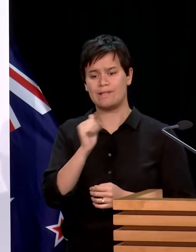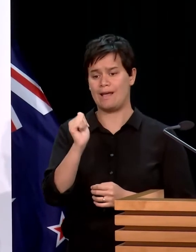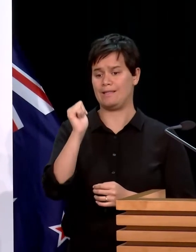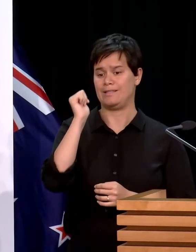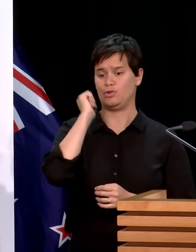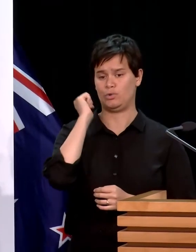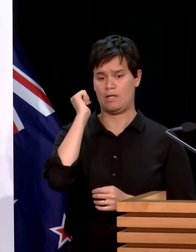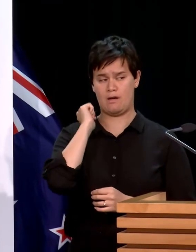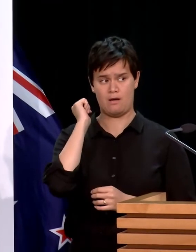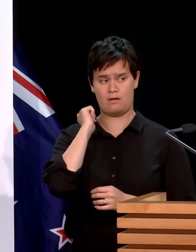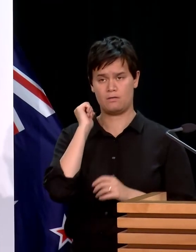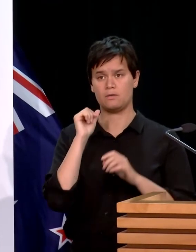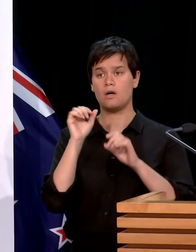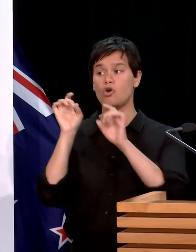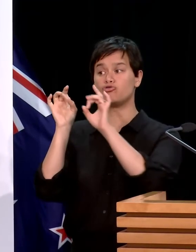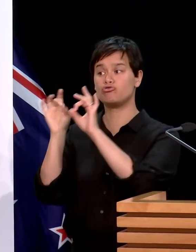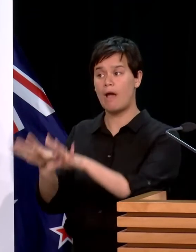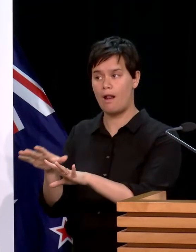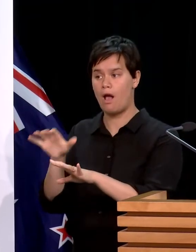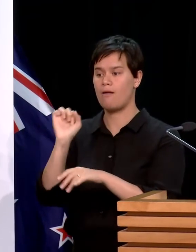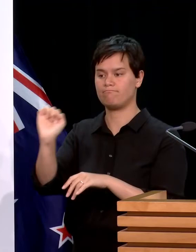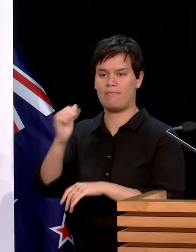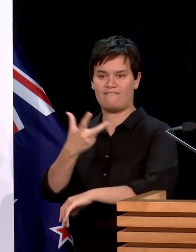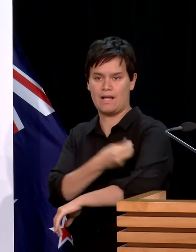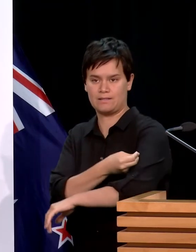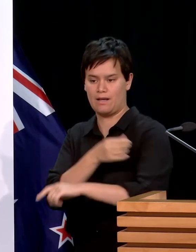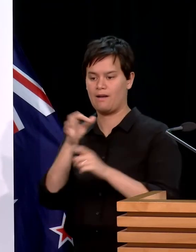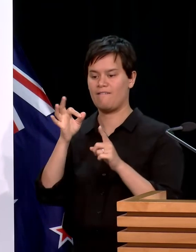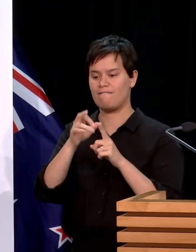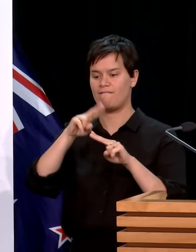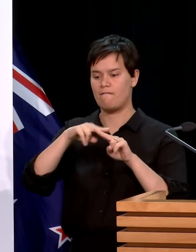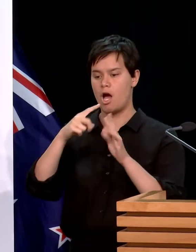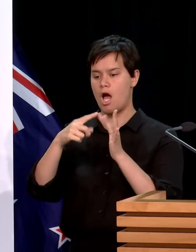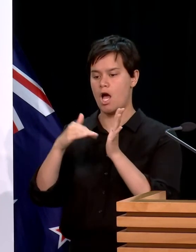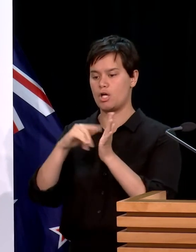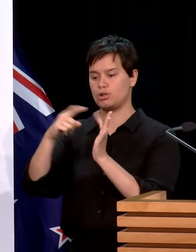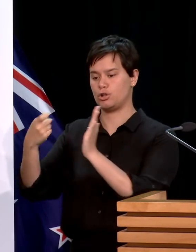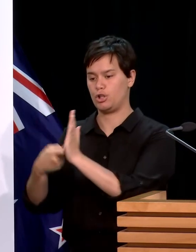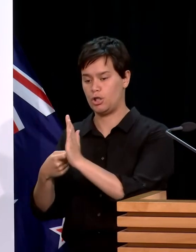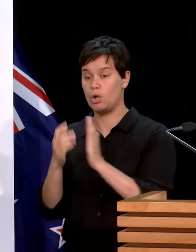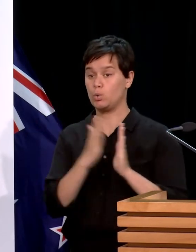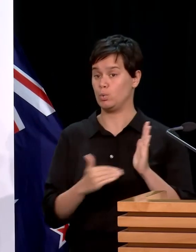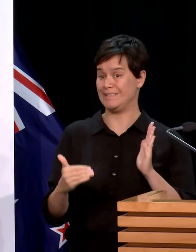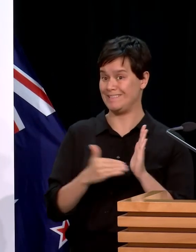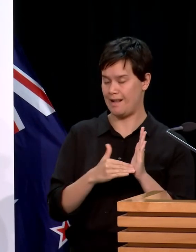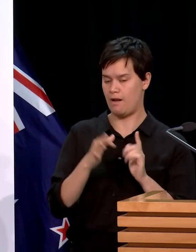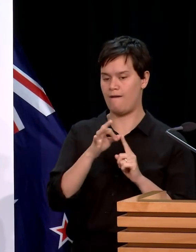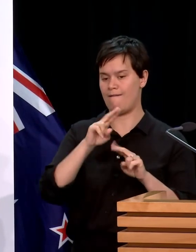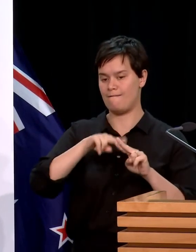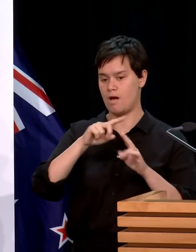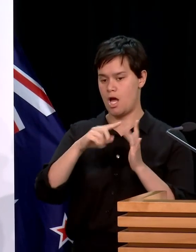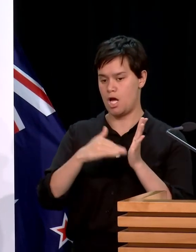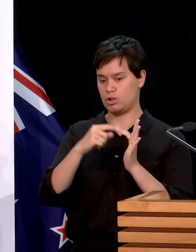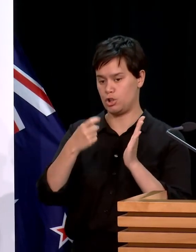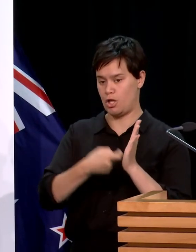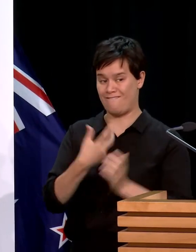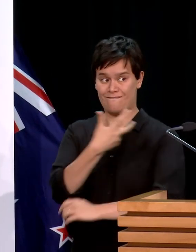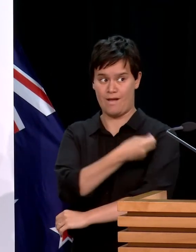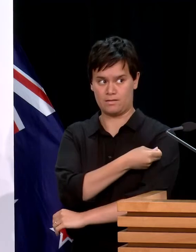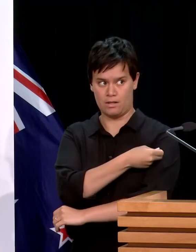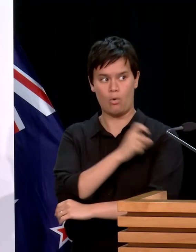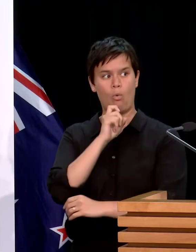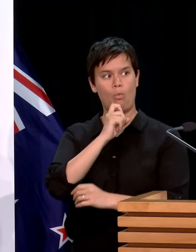the same batch. Would that make sense for them to be transported at the same time by Pfizer? And in